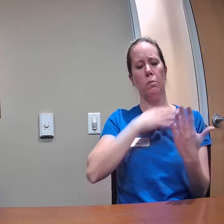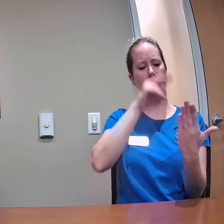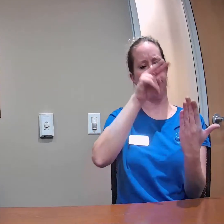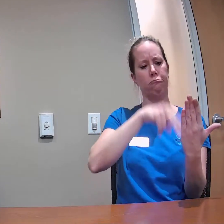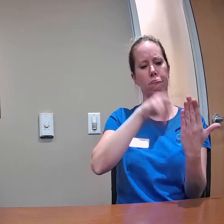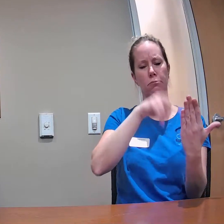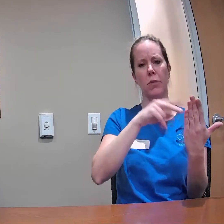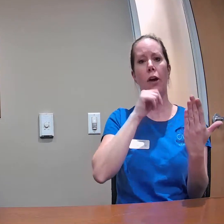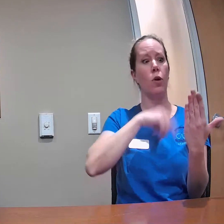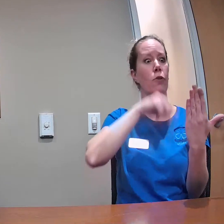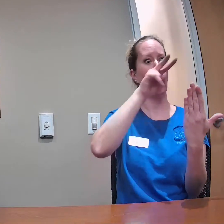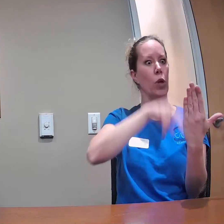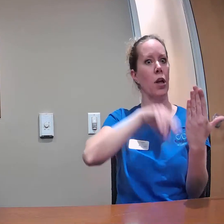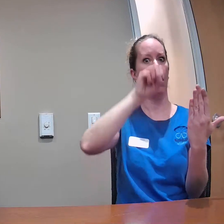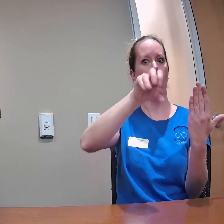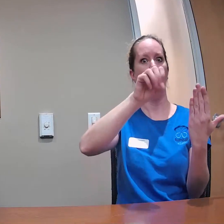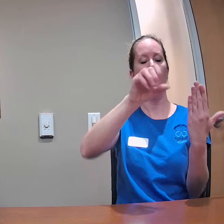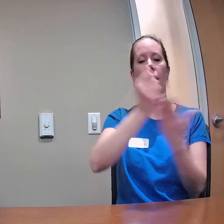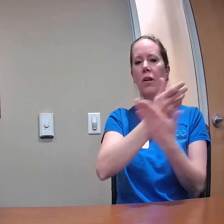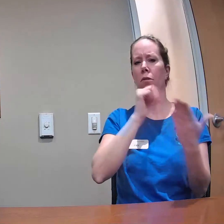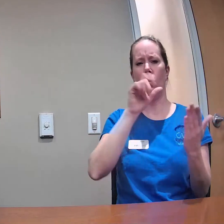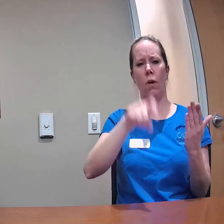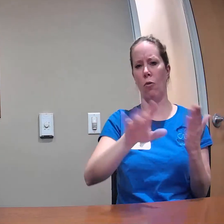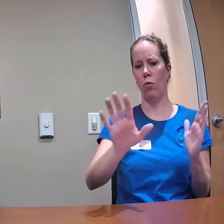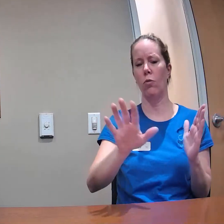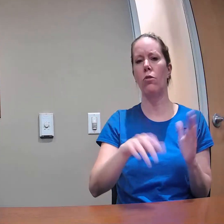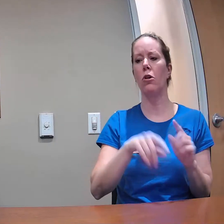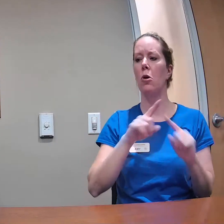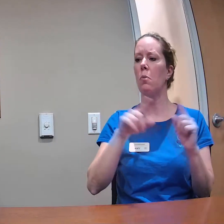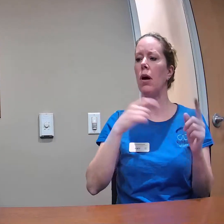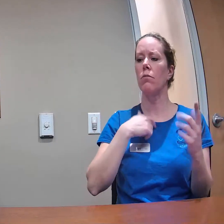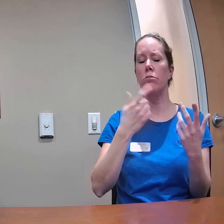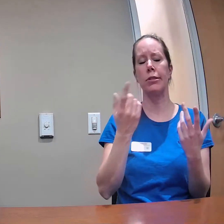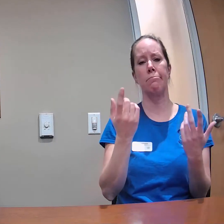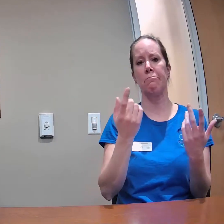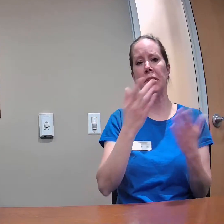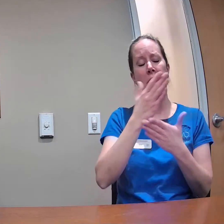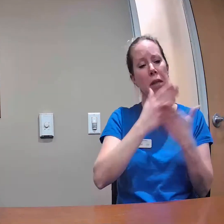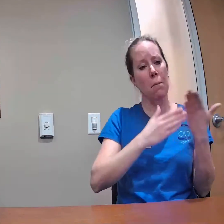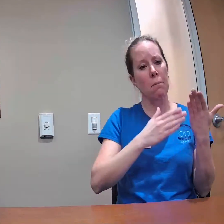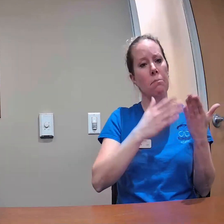at that. I don't need to read all of this to you. So I've just highlighted